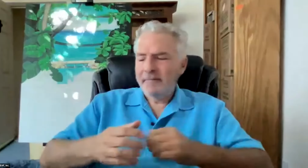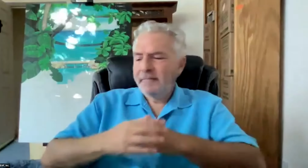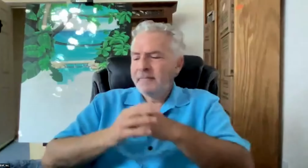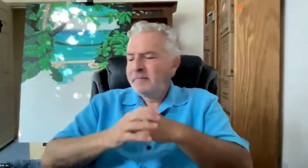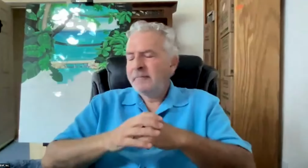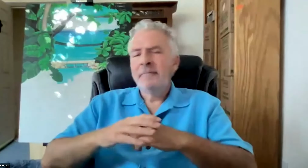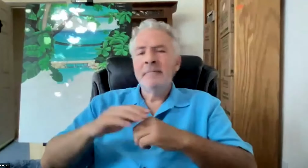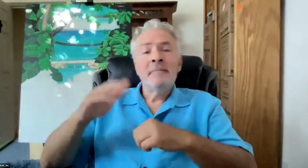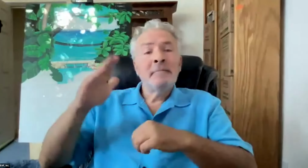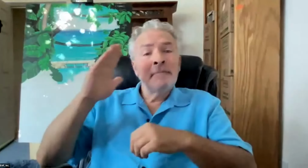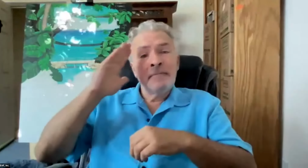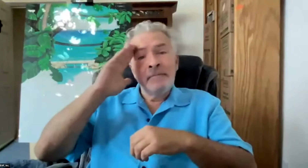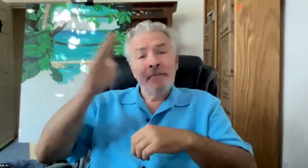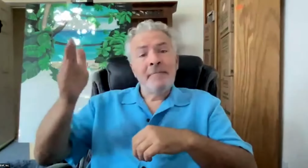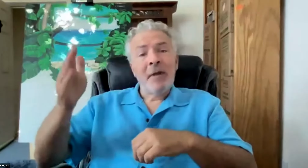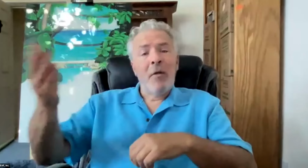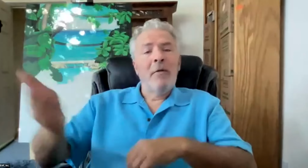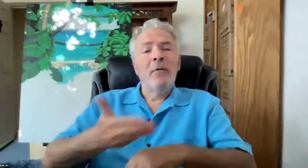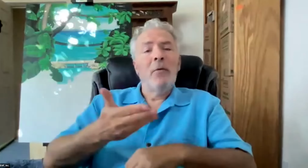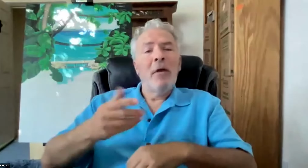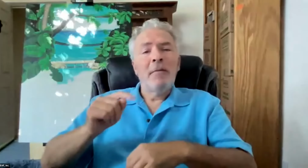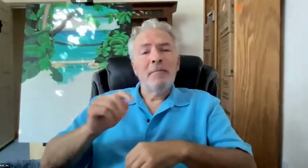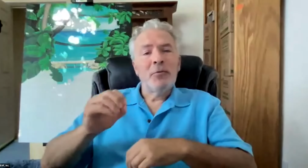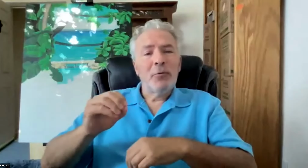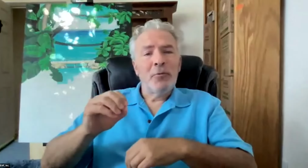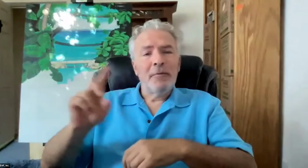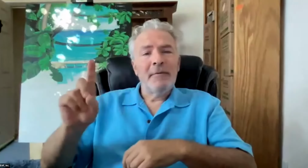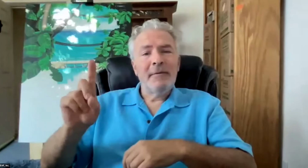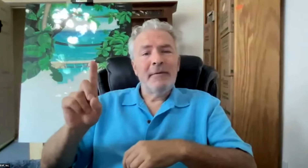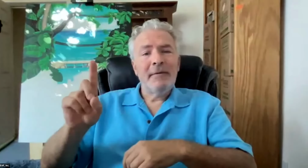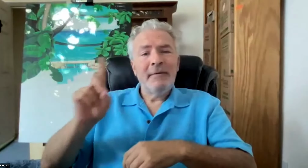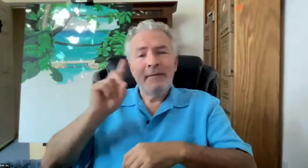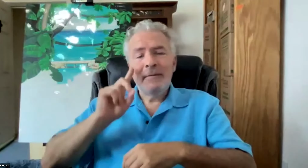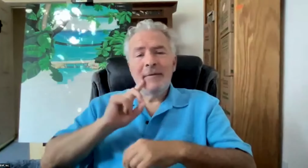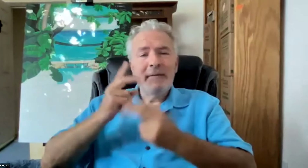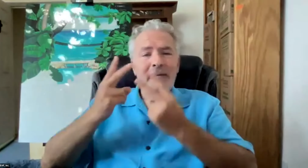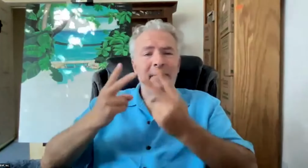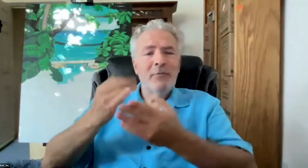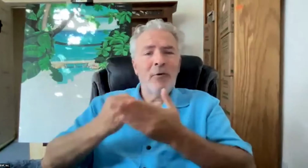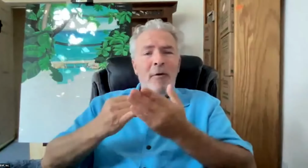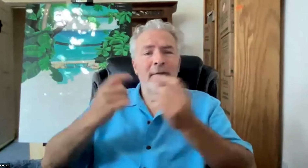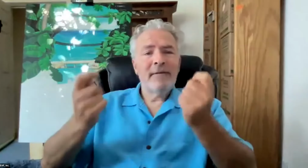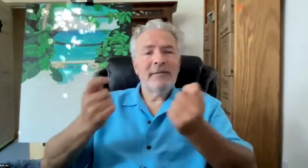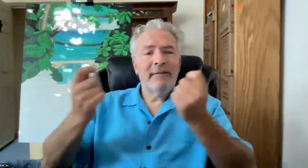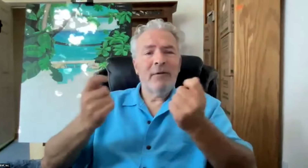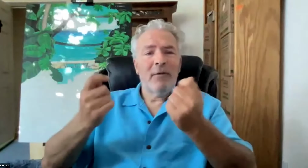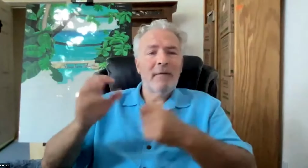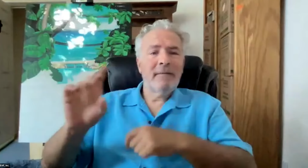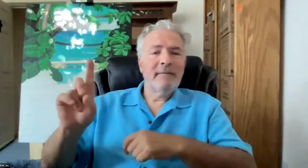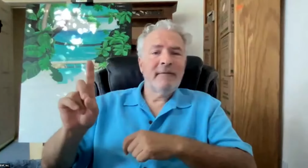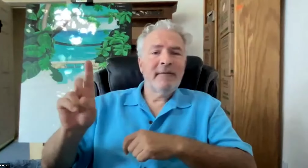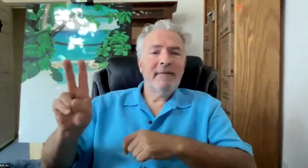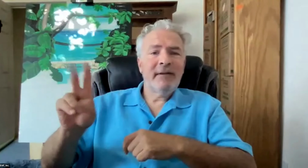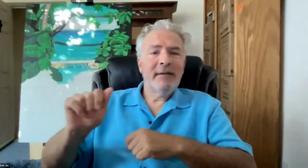Hello, everyone. We're going to go ahead and get started. Welcome to the Deaf Visual